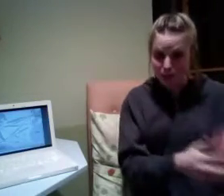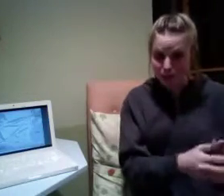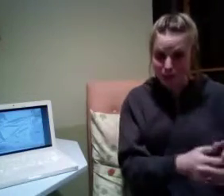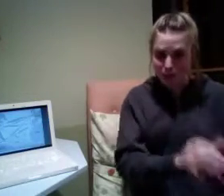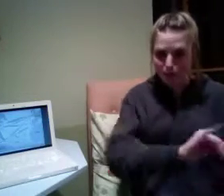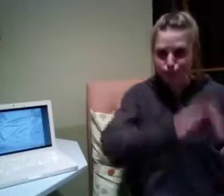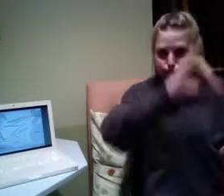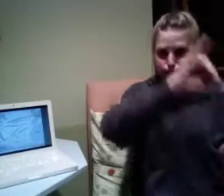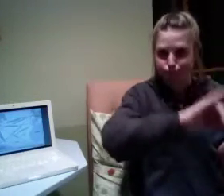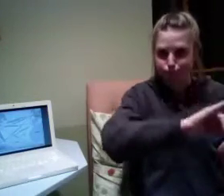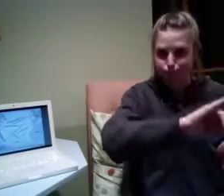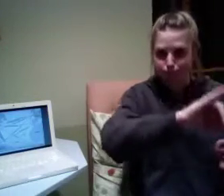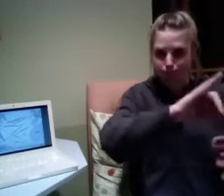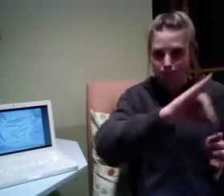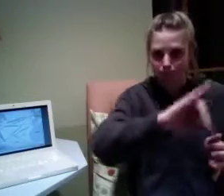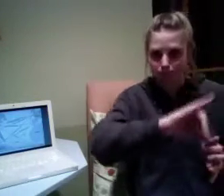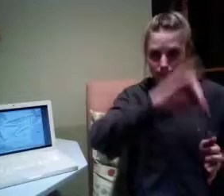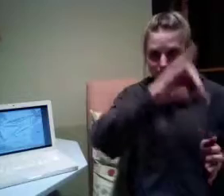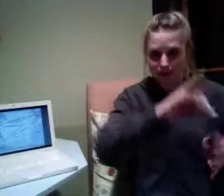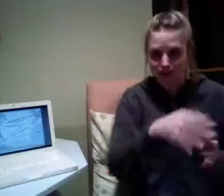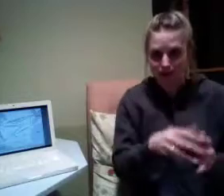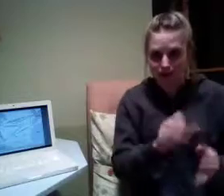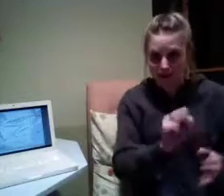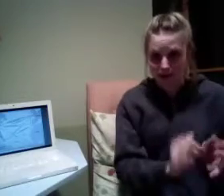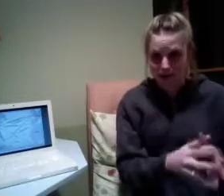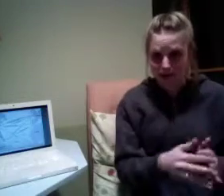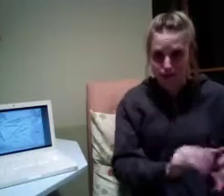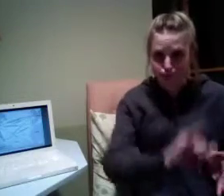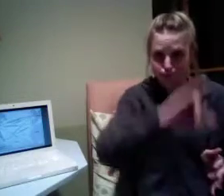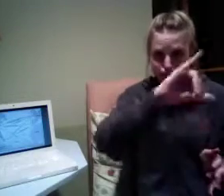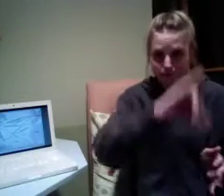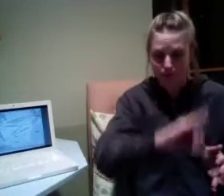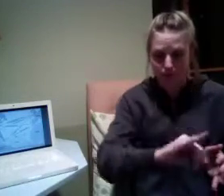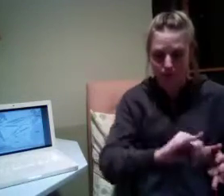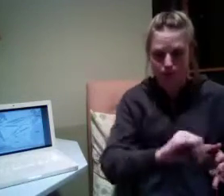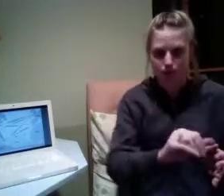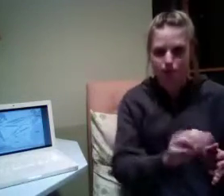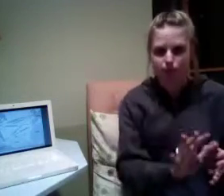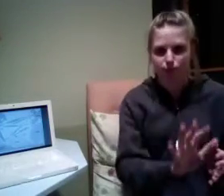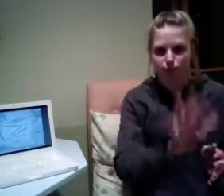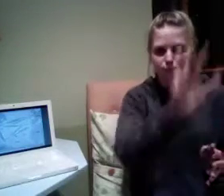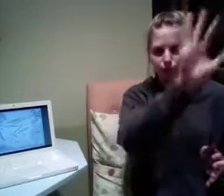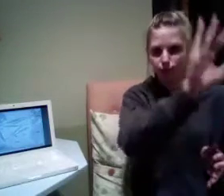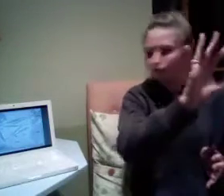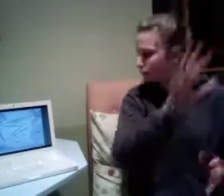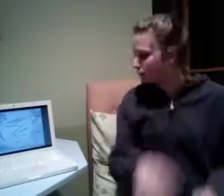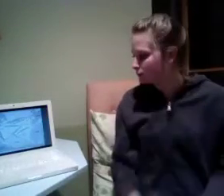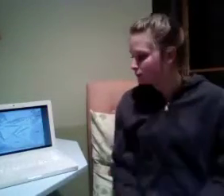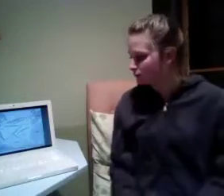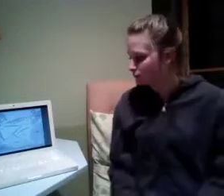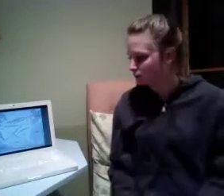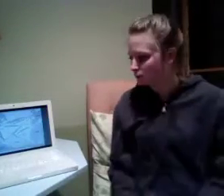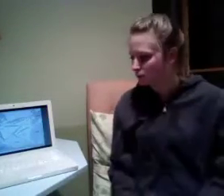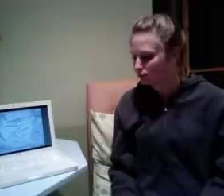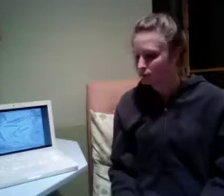from North America to the Caribbean all the way to South America. And we'll see a visual here in a minute that shows that. And what we'll notice